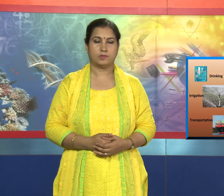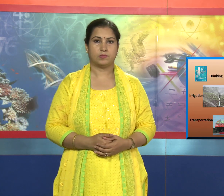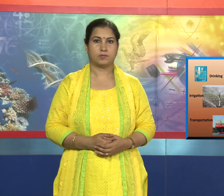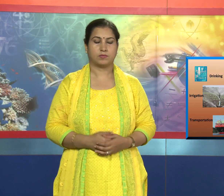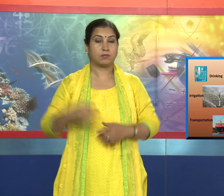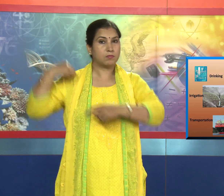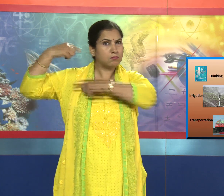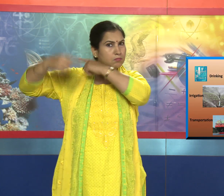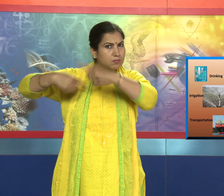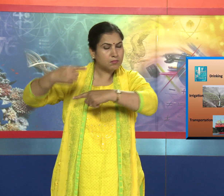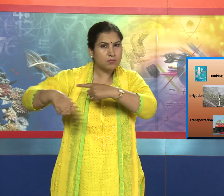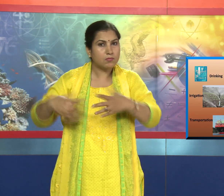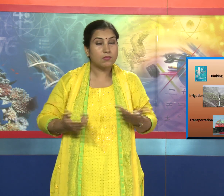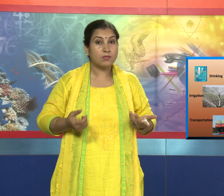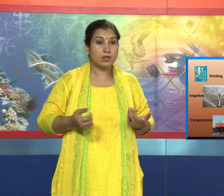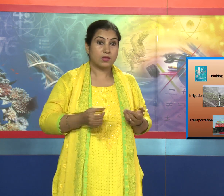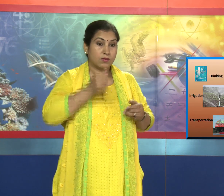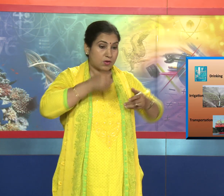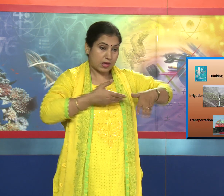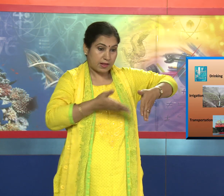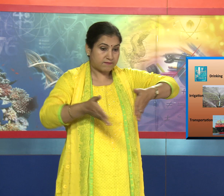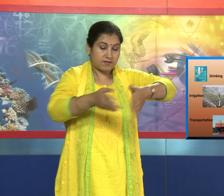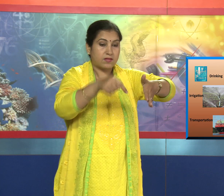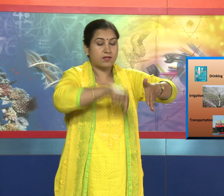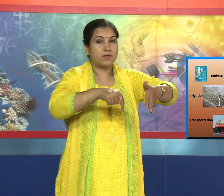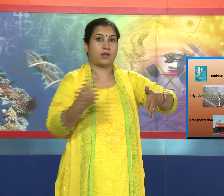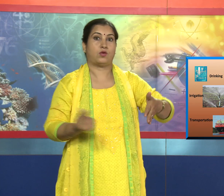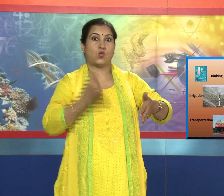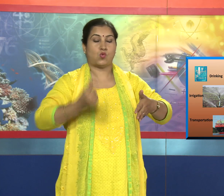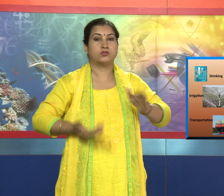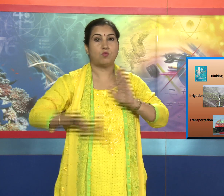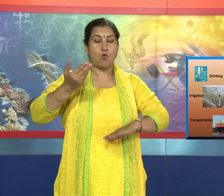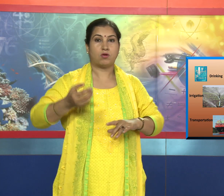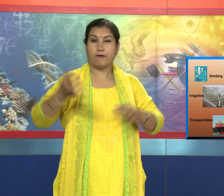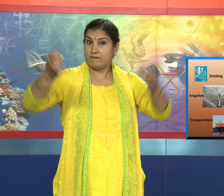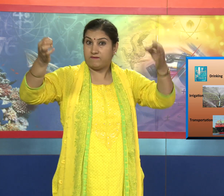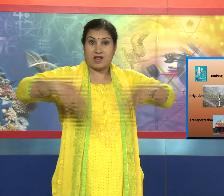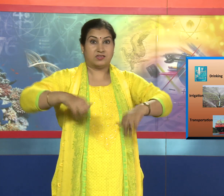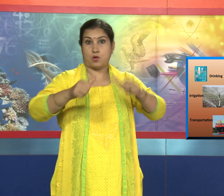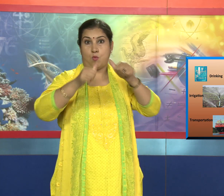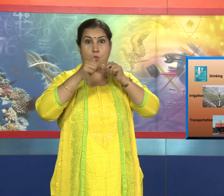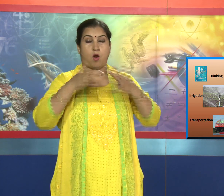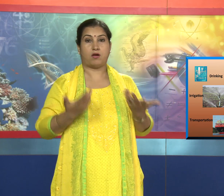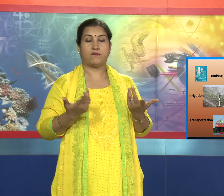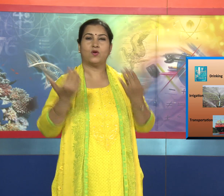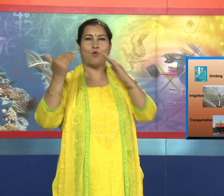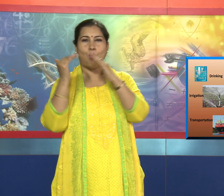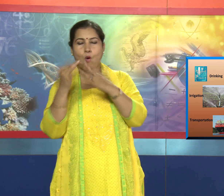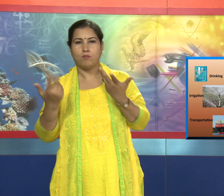Traditionally, rivers were useful as a source of abundant fresh water for domestic